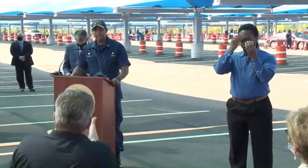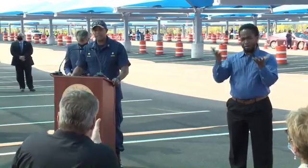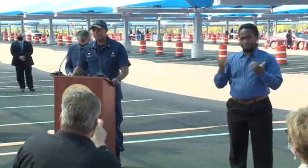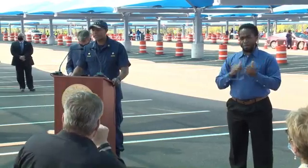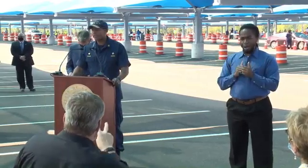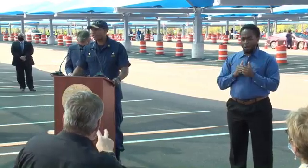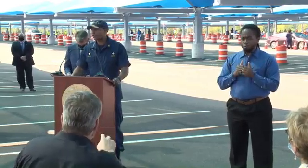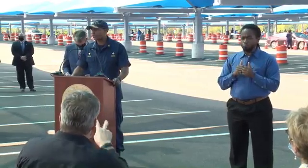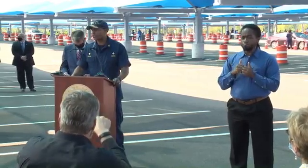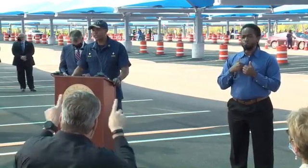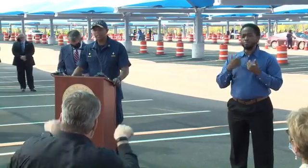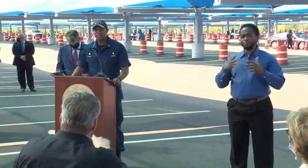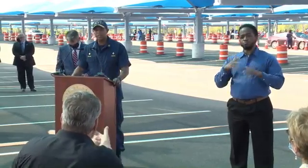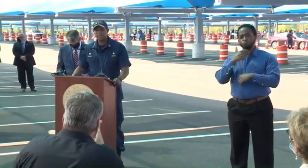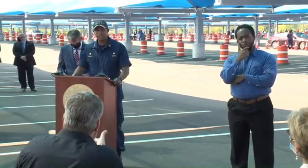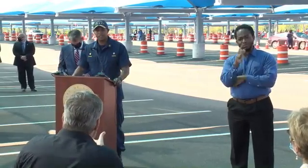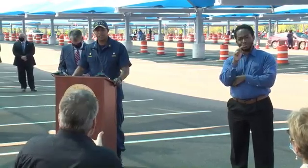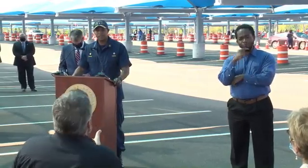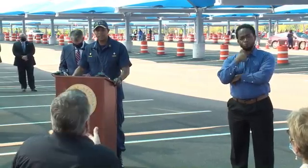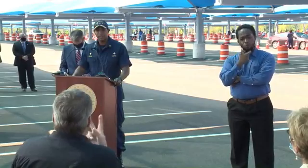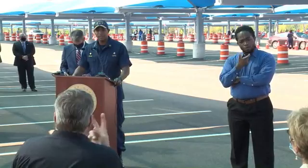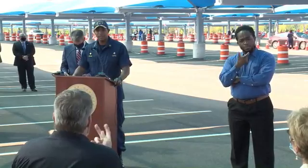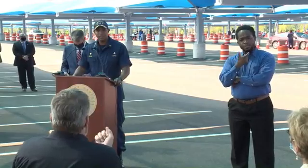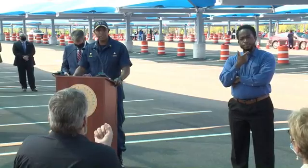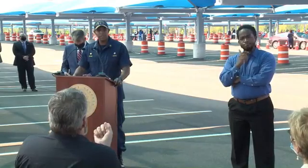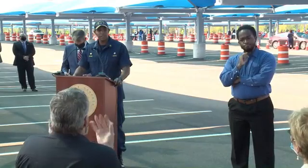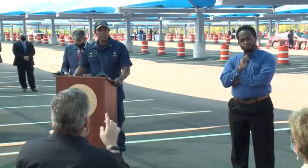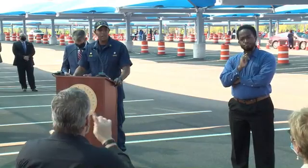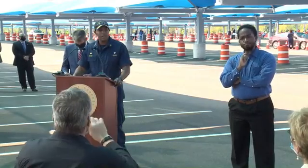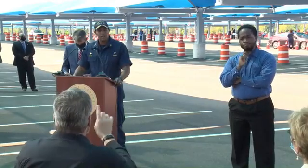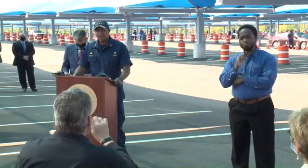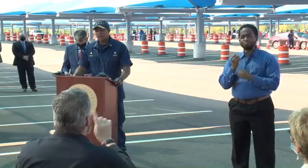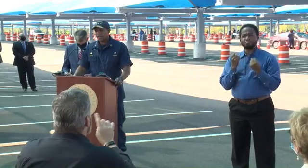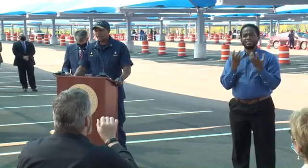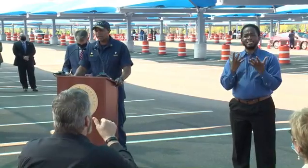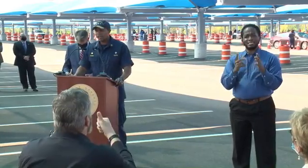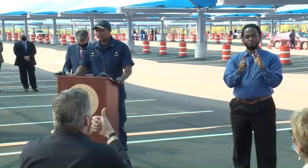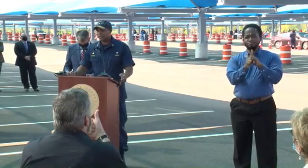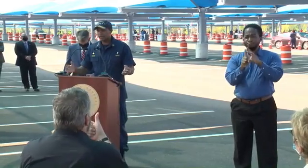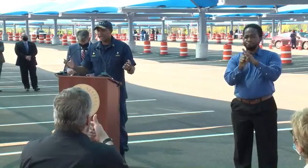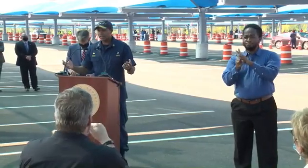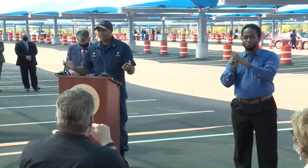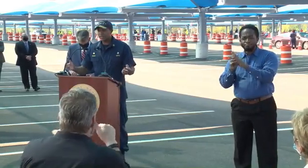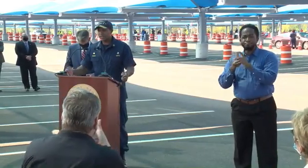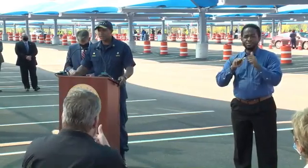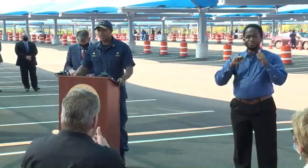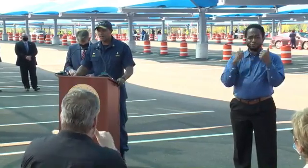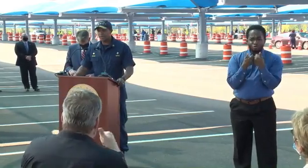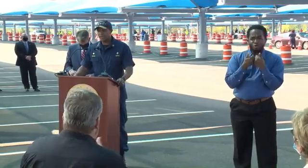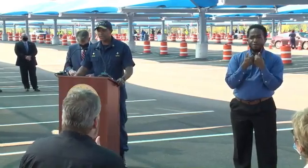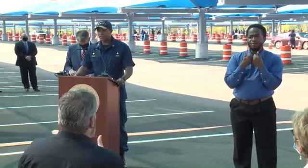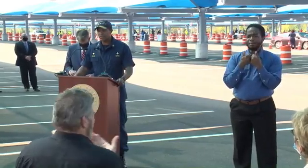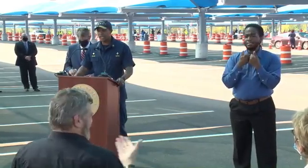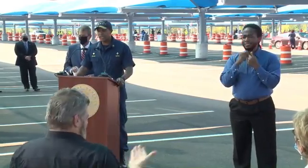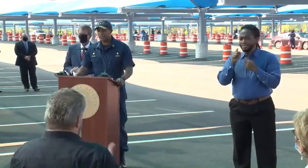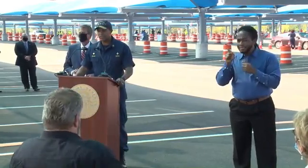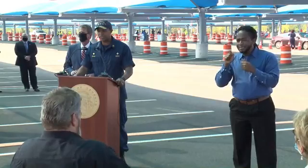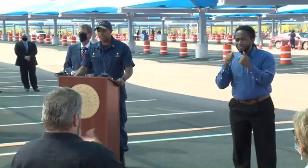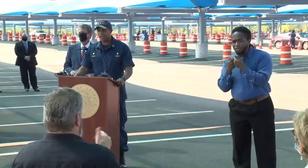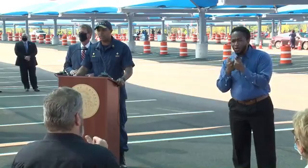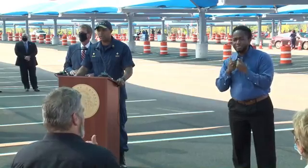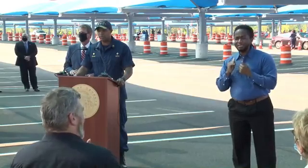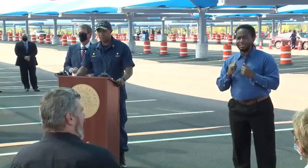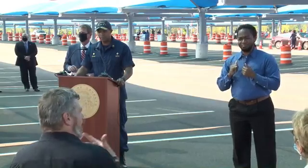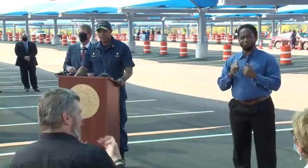some of the challenges that Georgia is facing. And I thought I could come here and talk about those